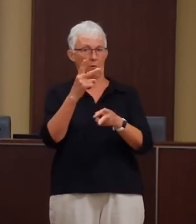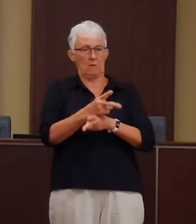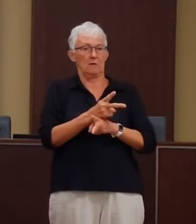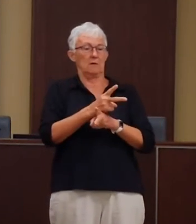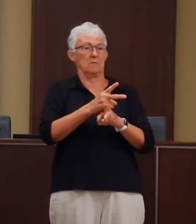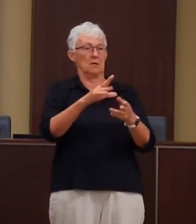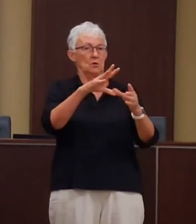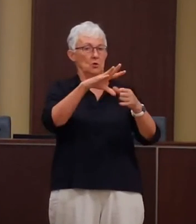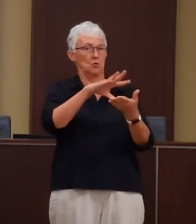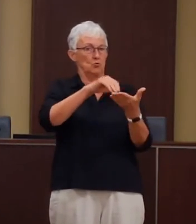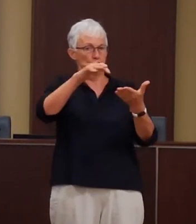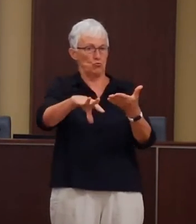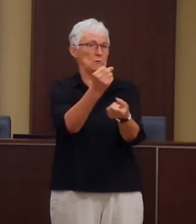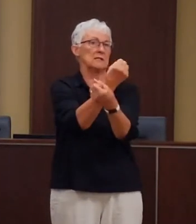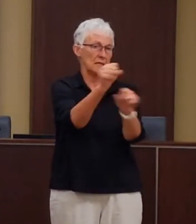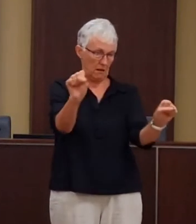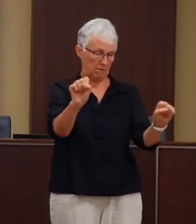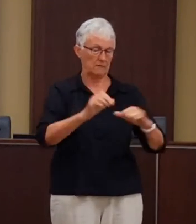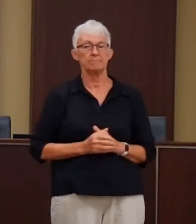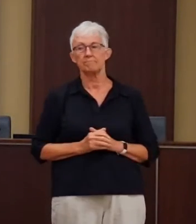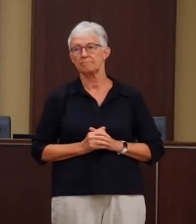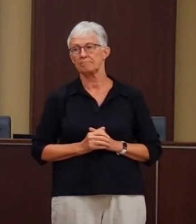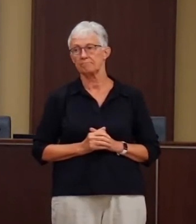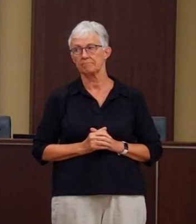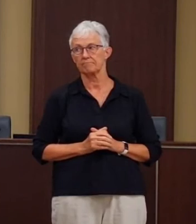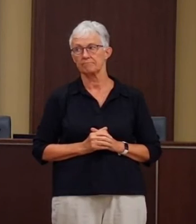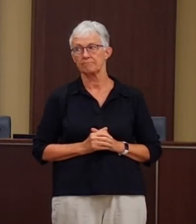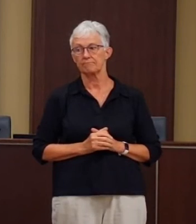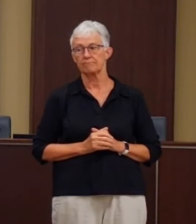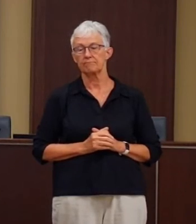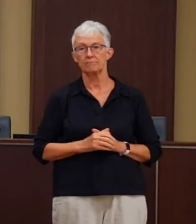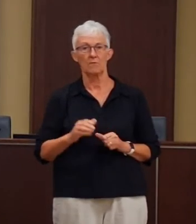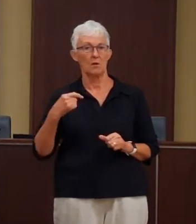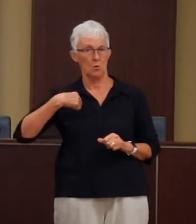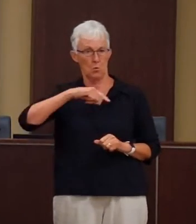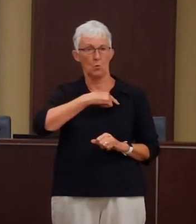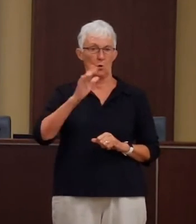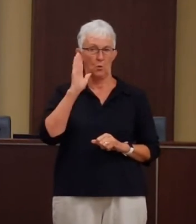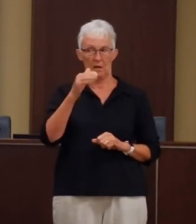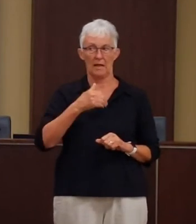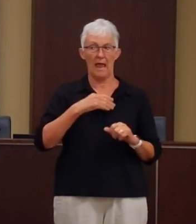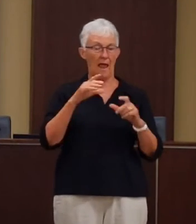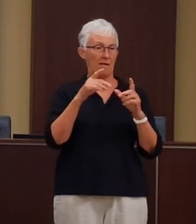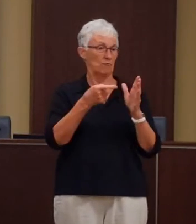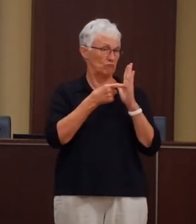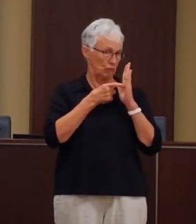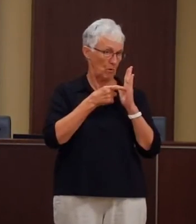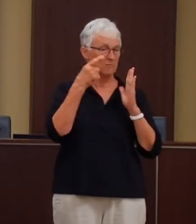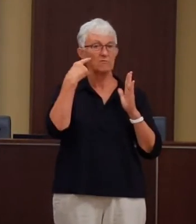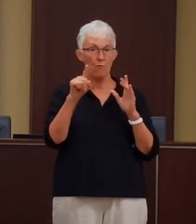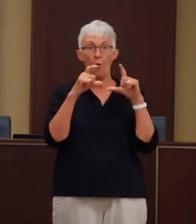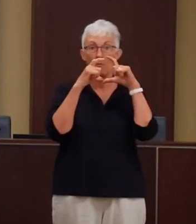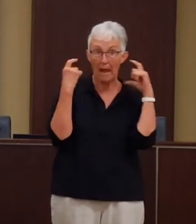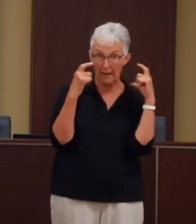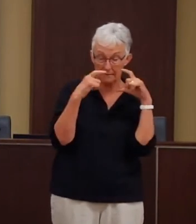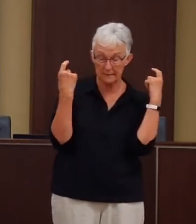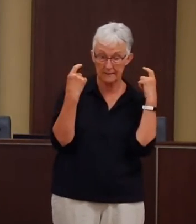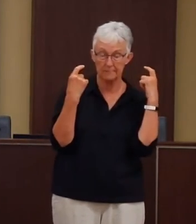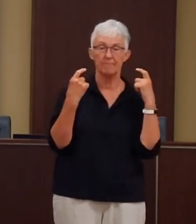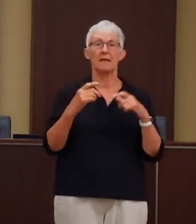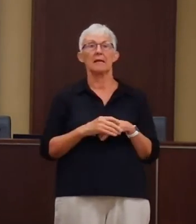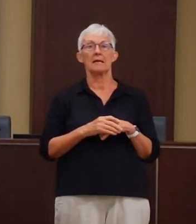goal. So, also continuing from this summer is our face covering protocols for staff. Face coverings will